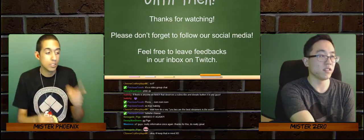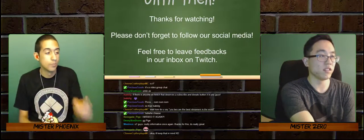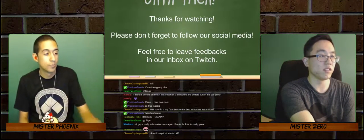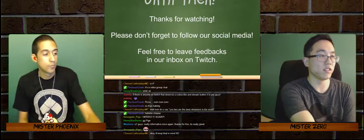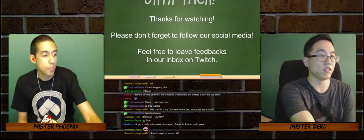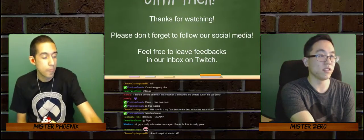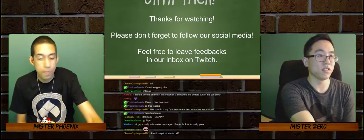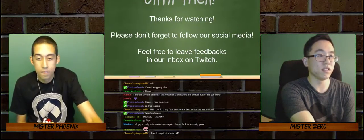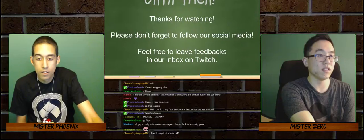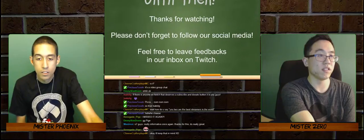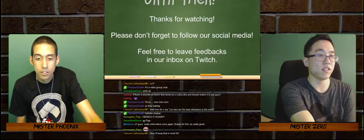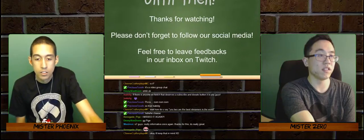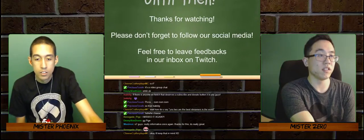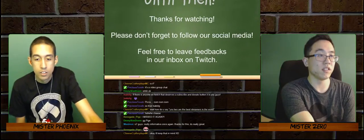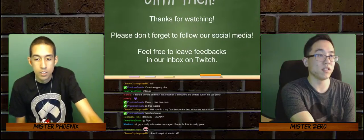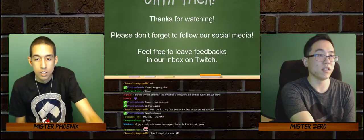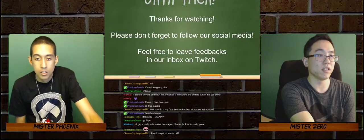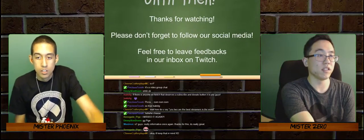there.